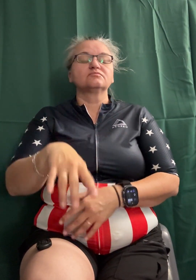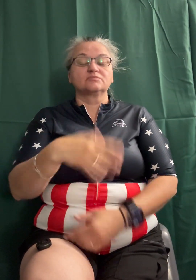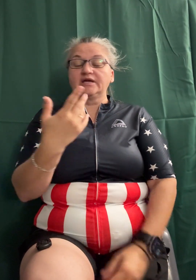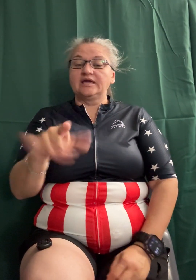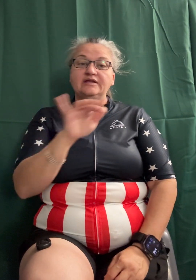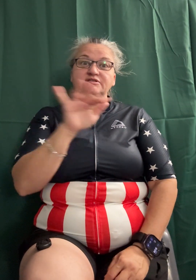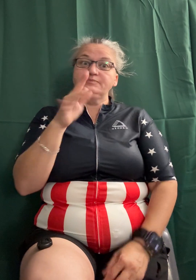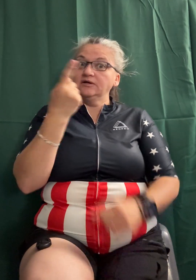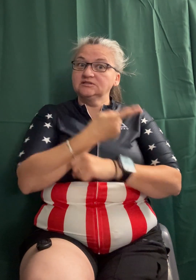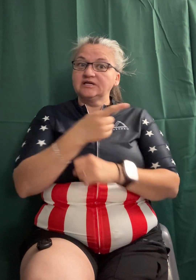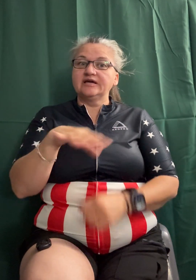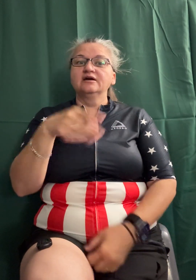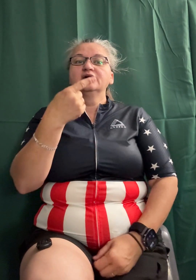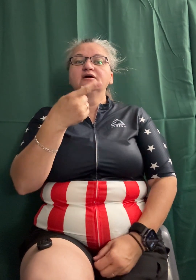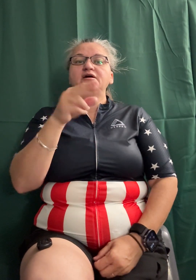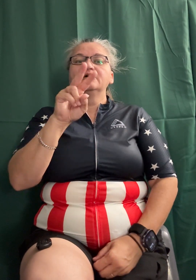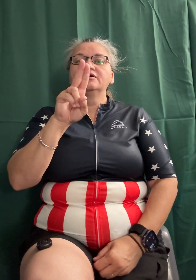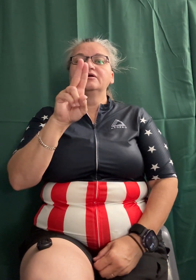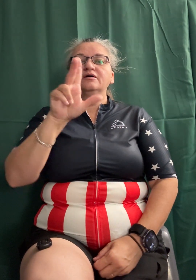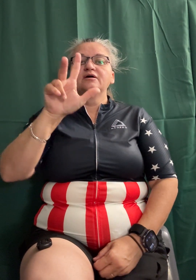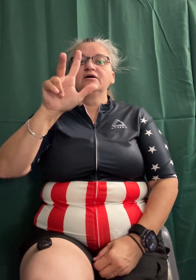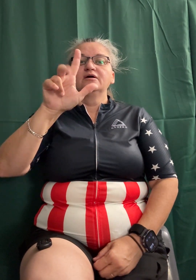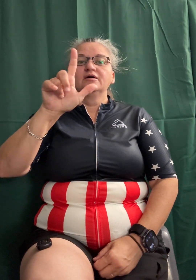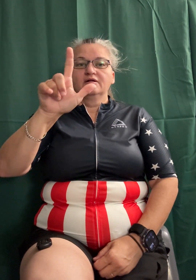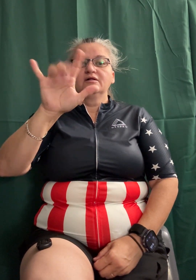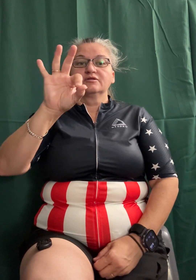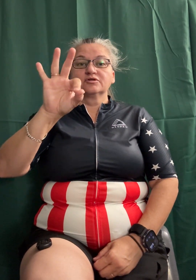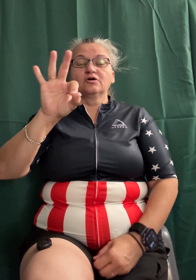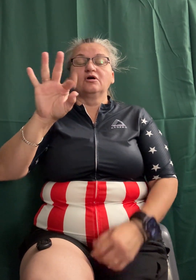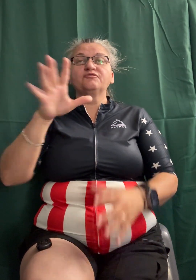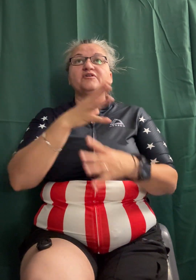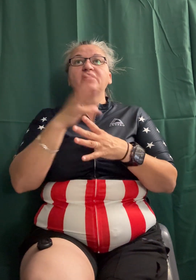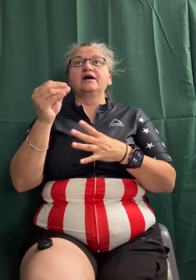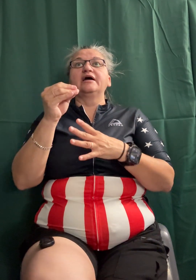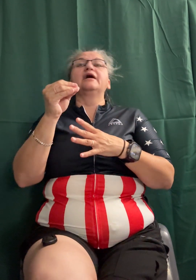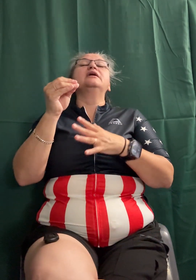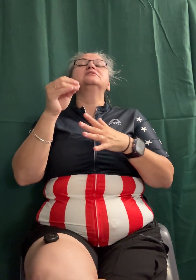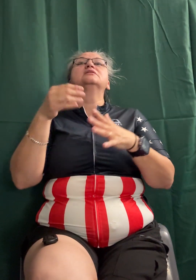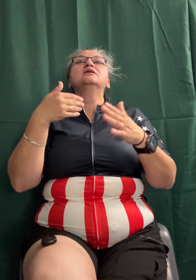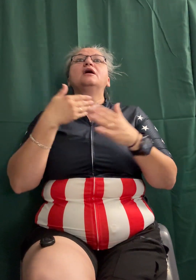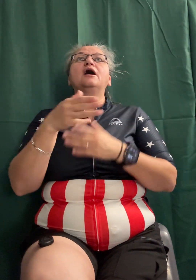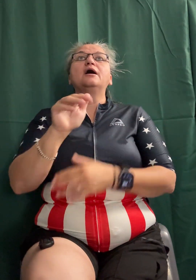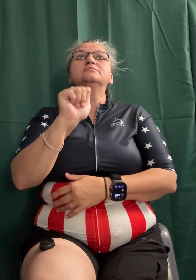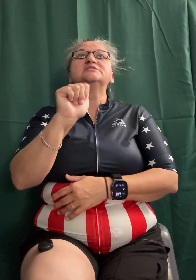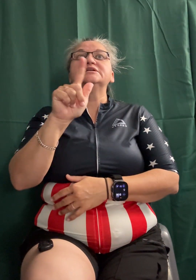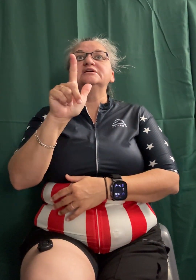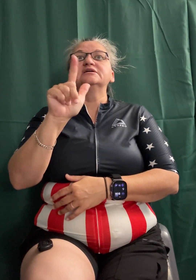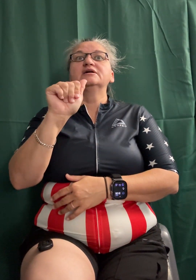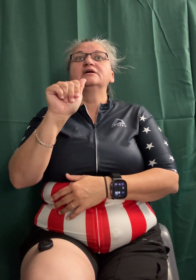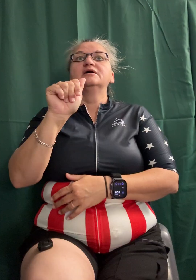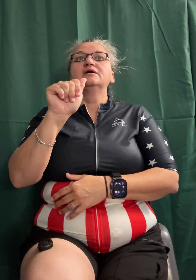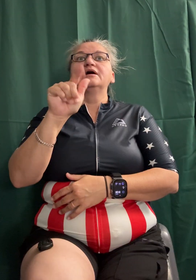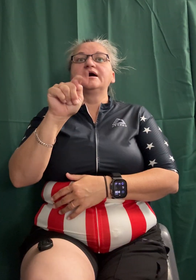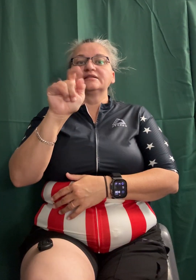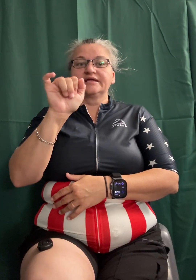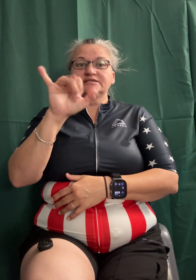I can't even spell today. The Gulf and the